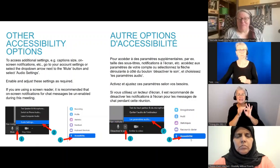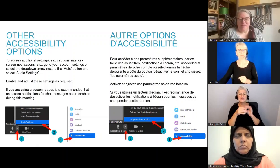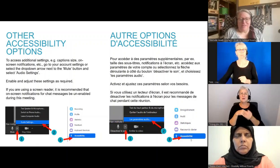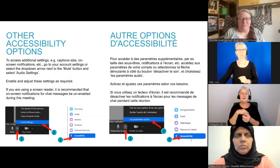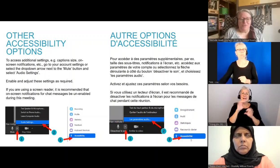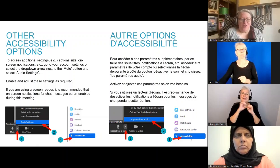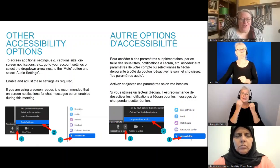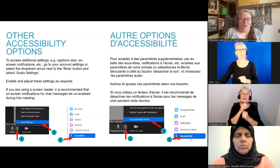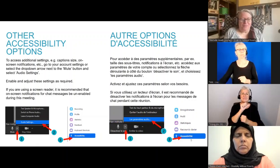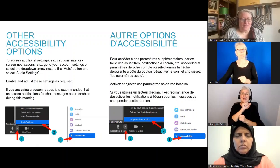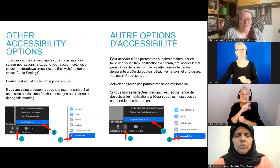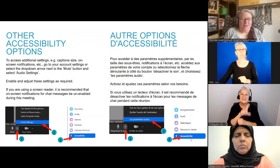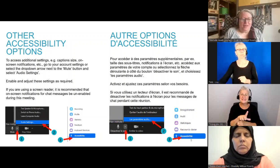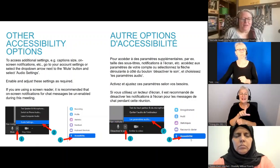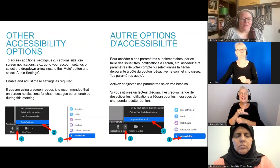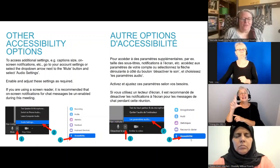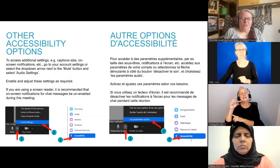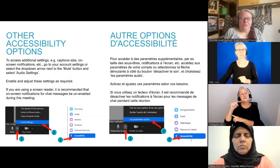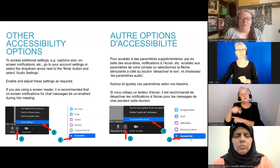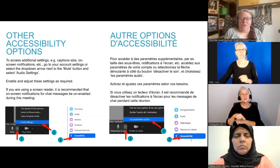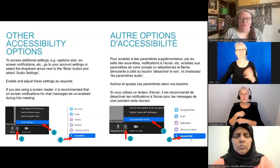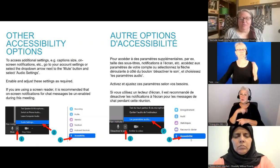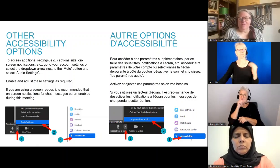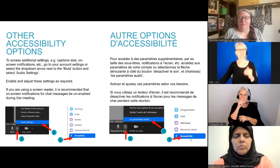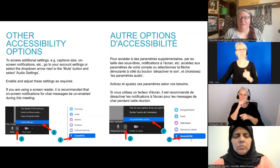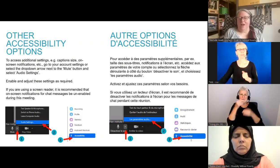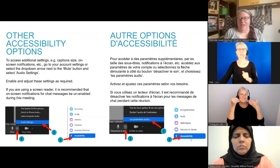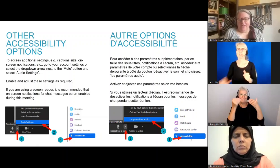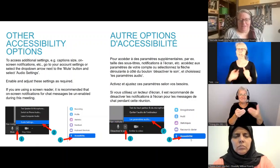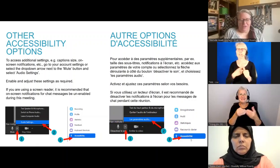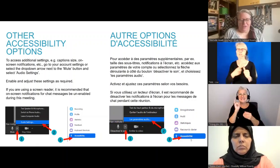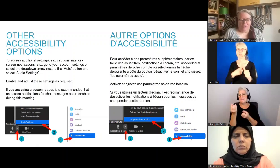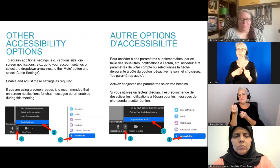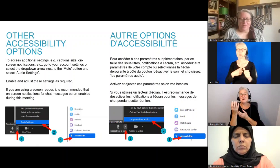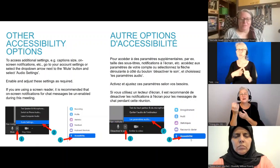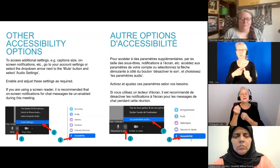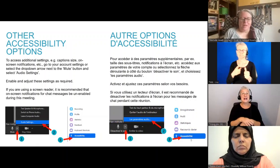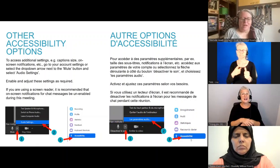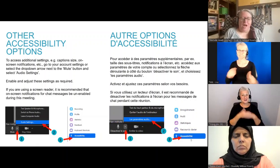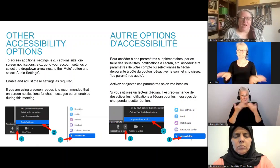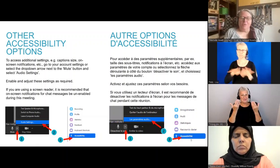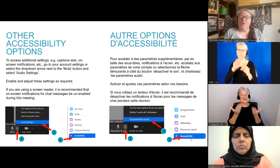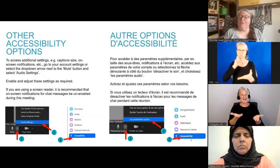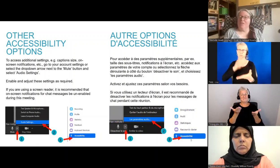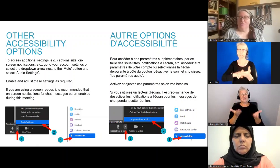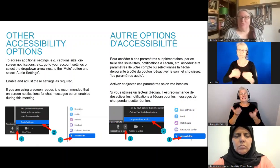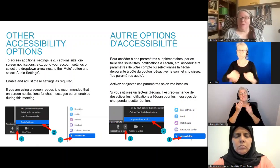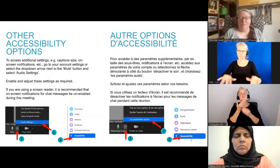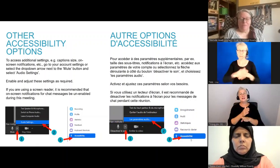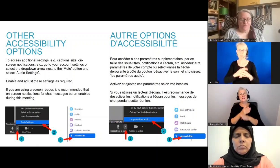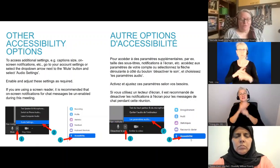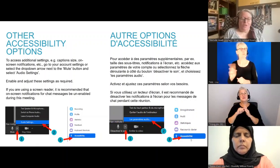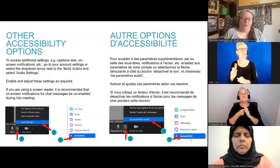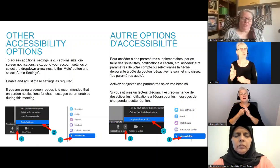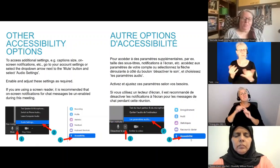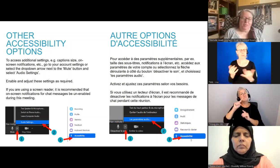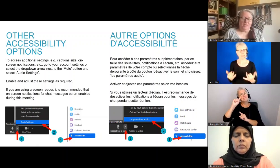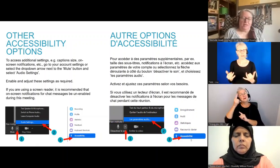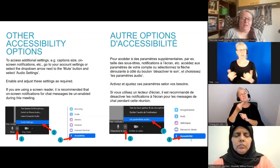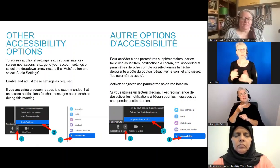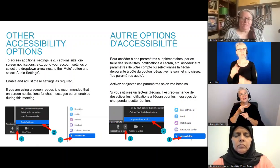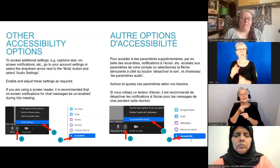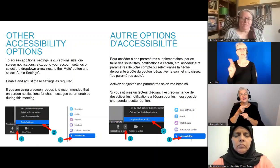So let's move on. First of all, our land acknowledgements. I'm coming to you from